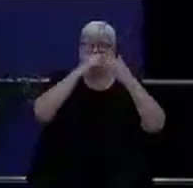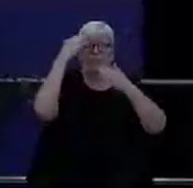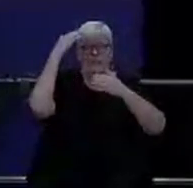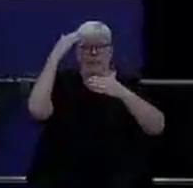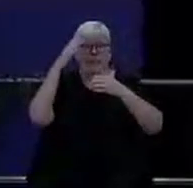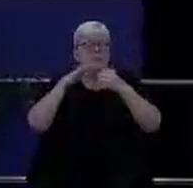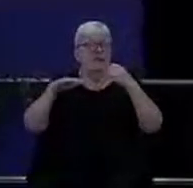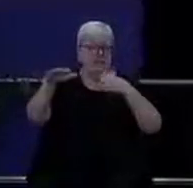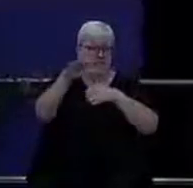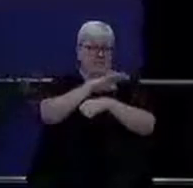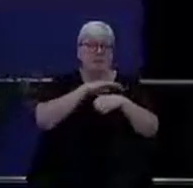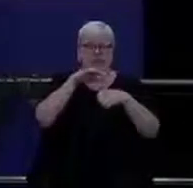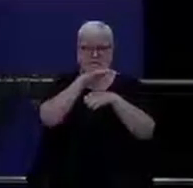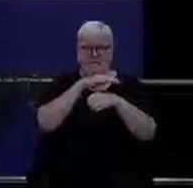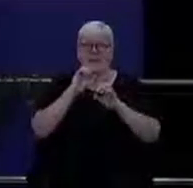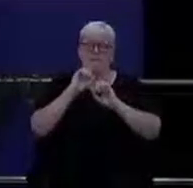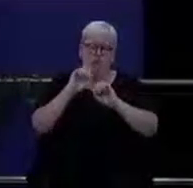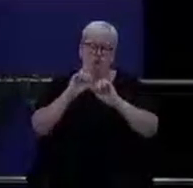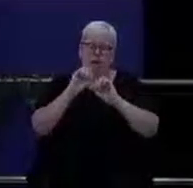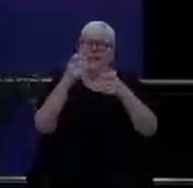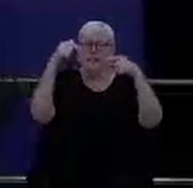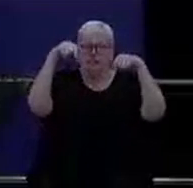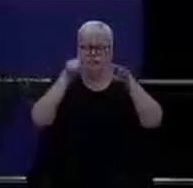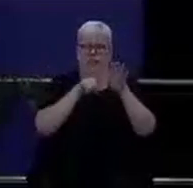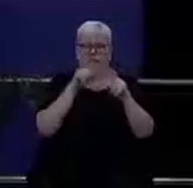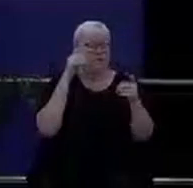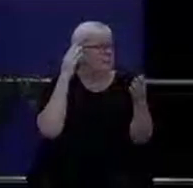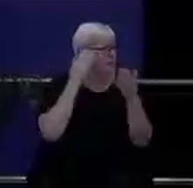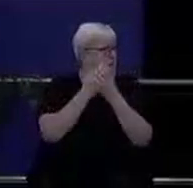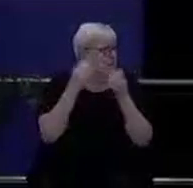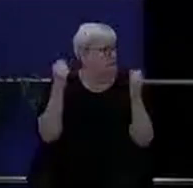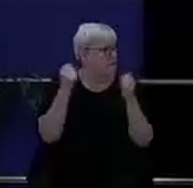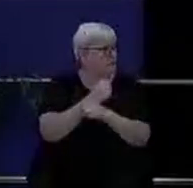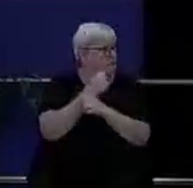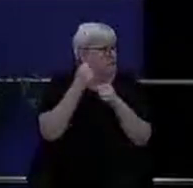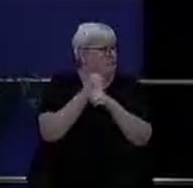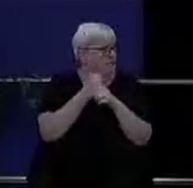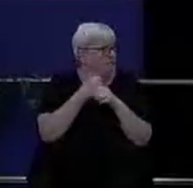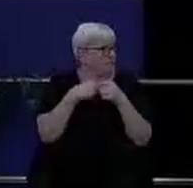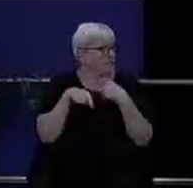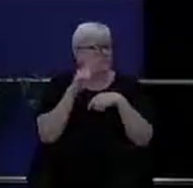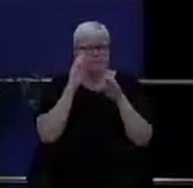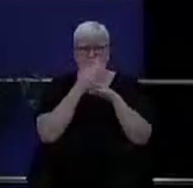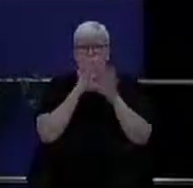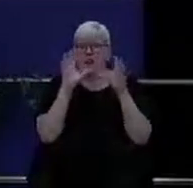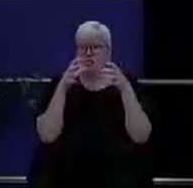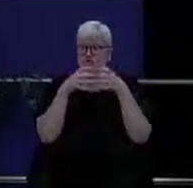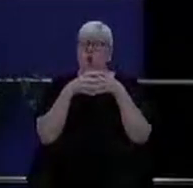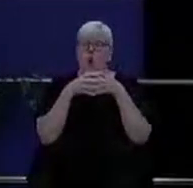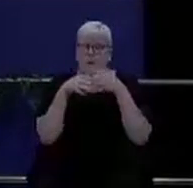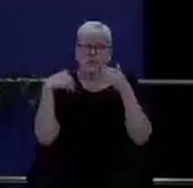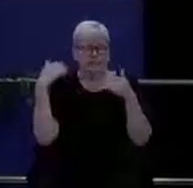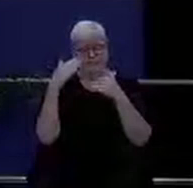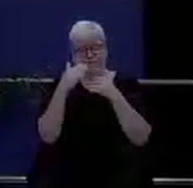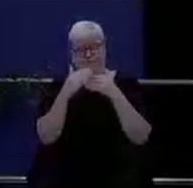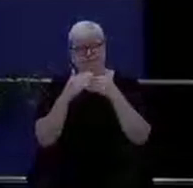and belonging, yes. And we sometimes do it, well, sometimes, we've always done a little sort of workshop in the run-up to it so